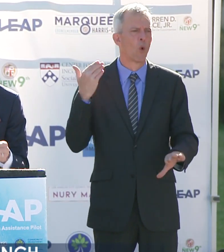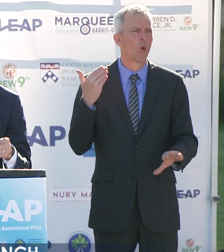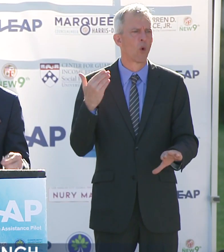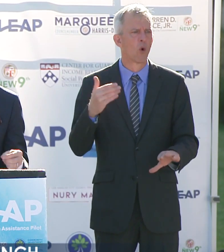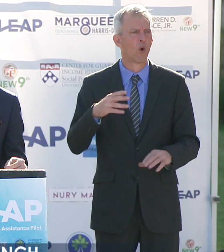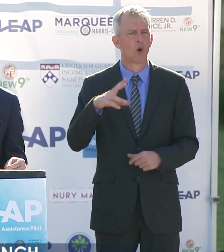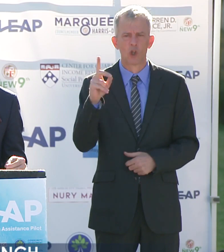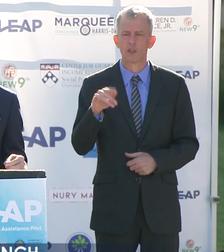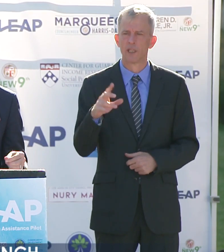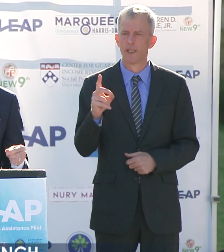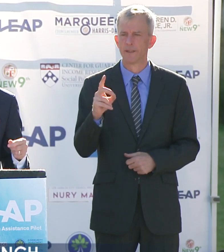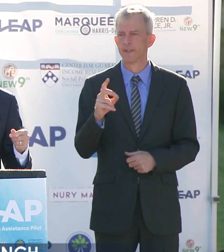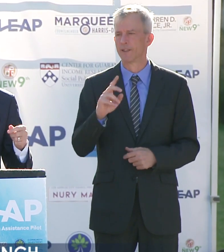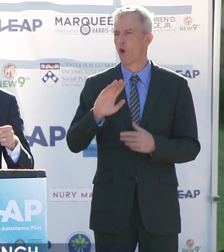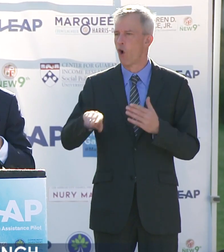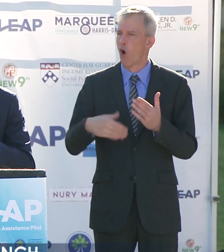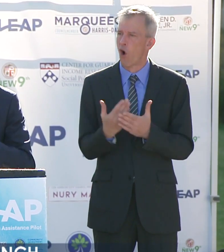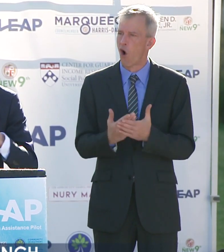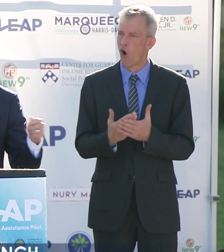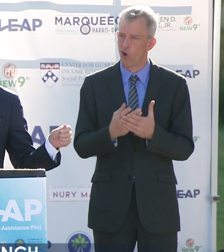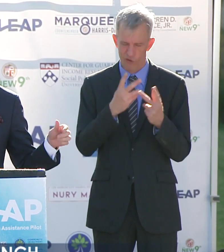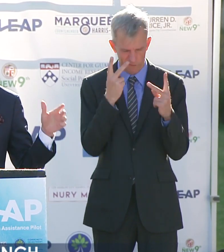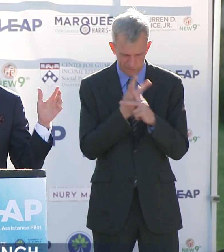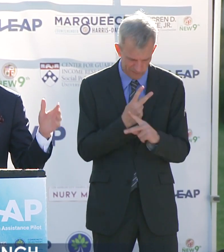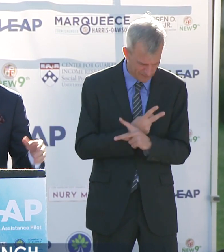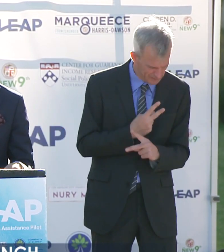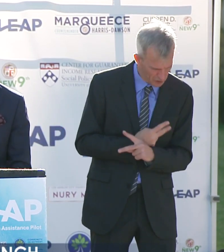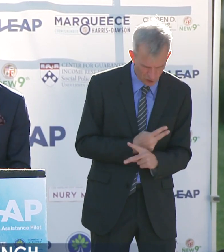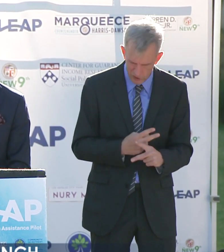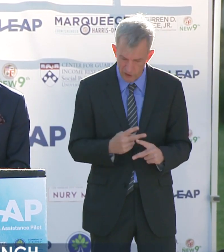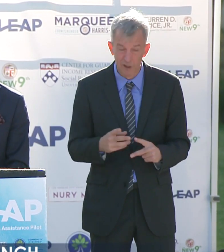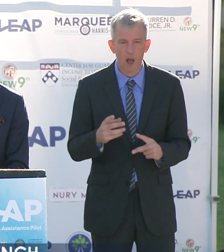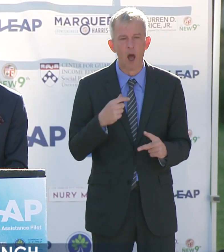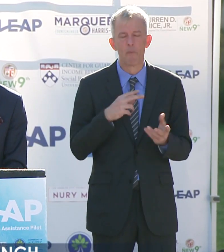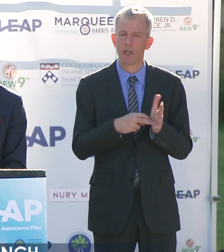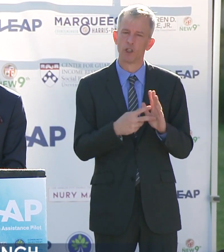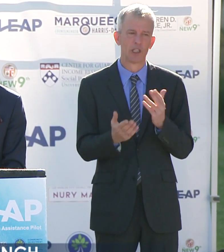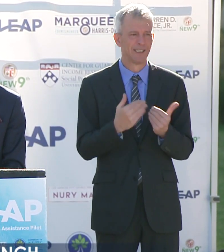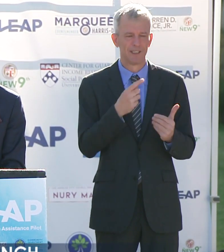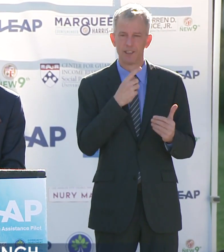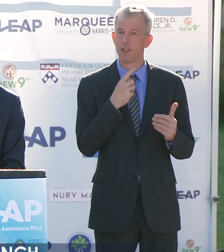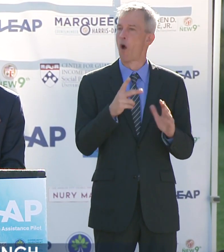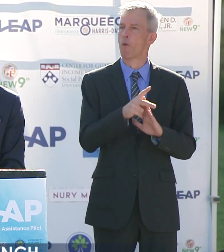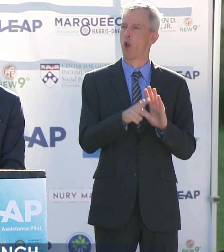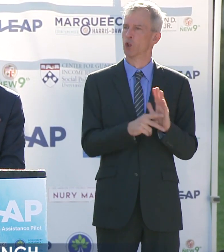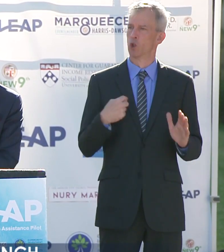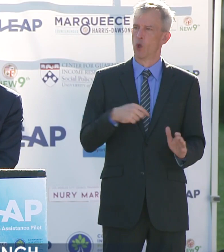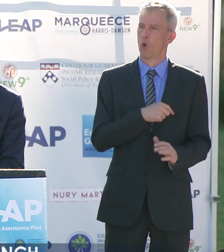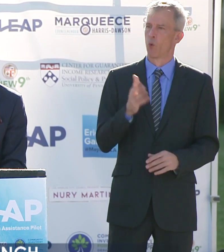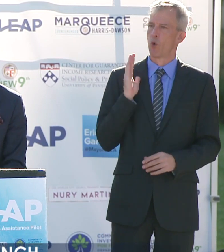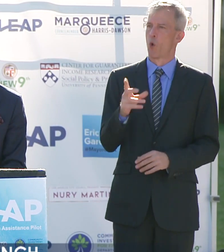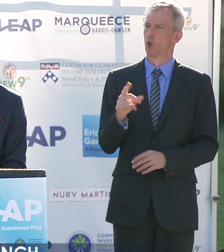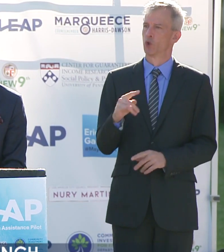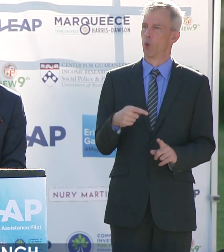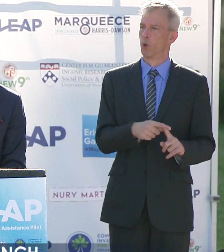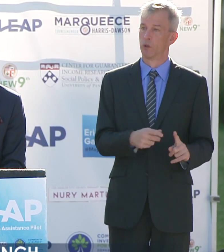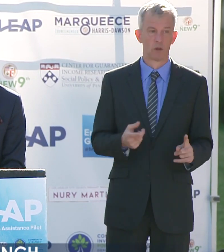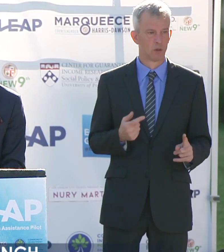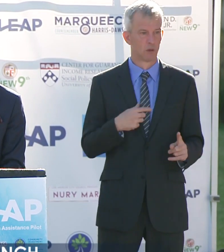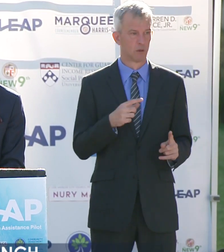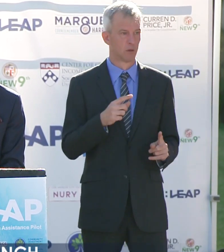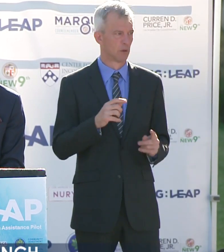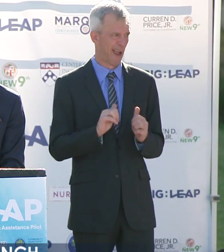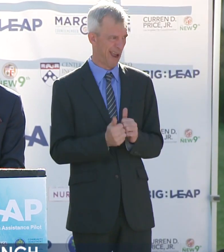the logistics of this, because it's one thing for us as policymakers to say we're going to do this, but it's another thing to implement it. I mentioned one who is